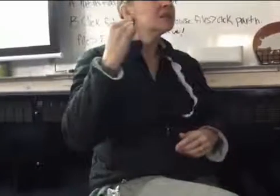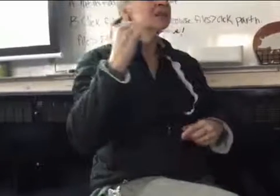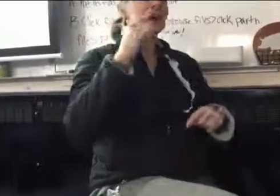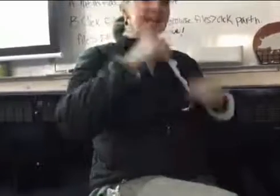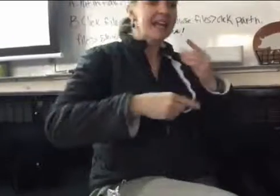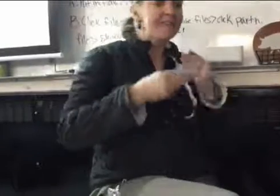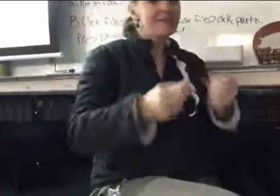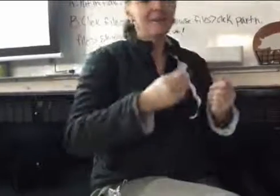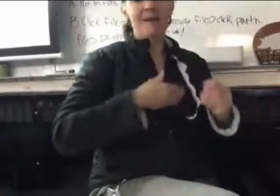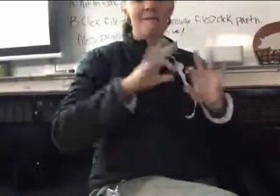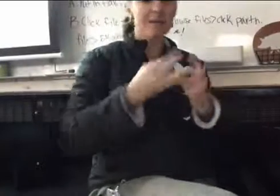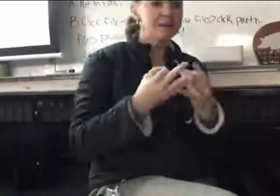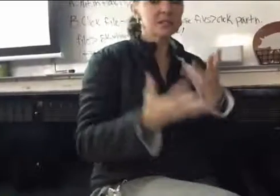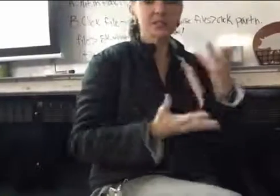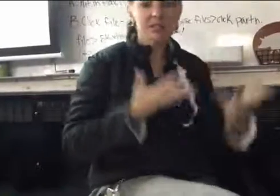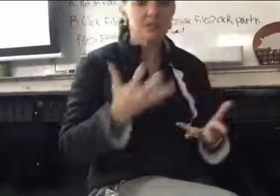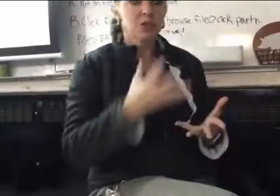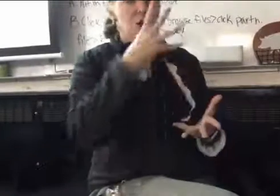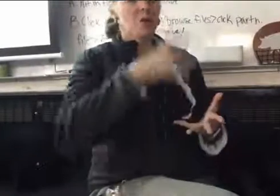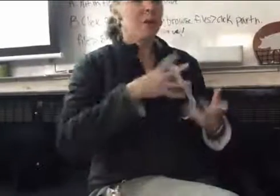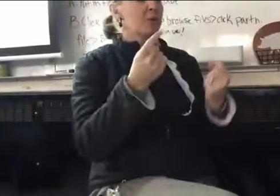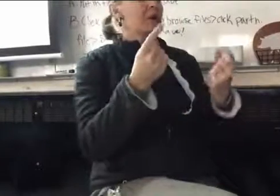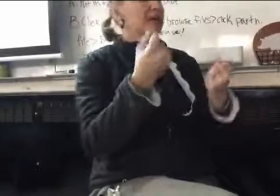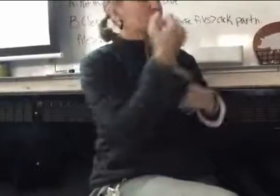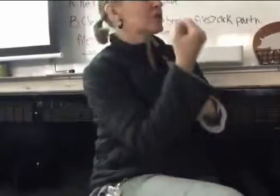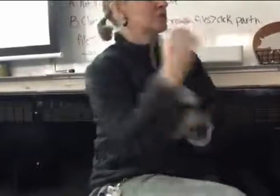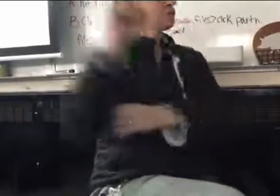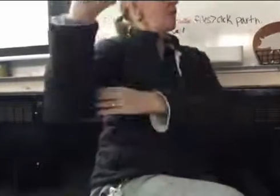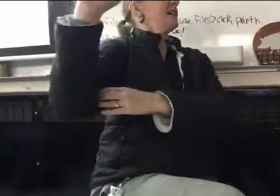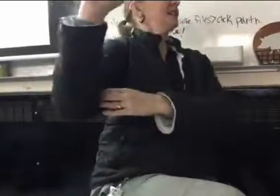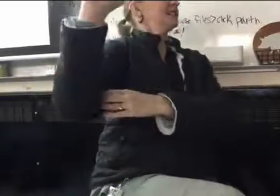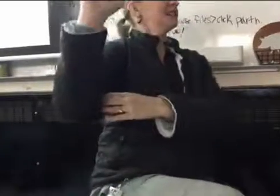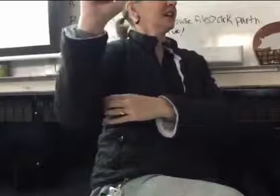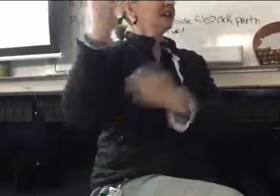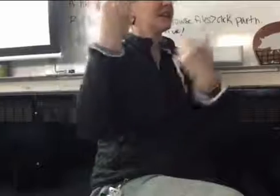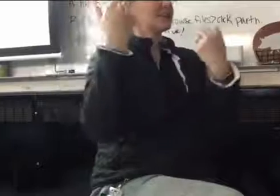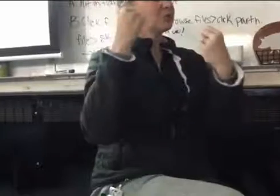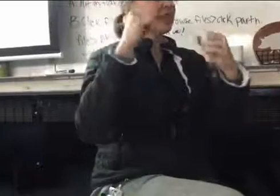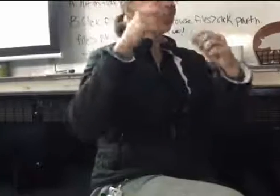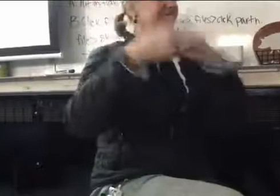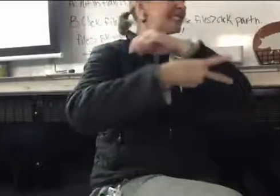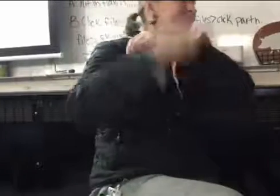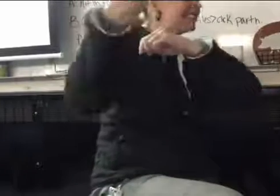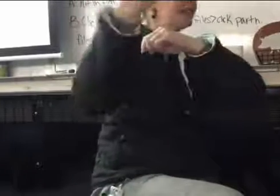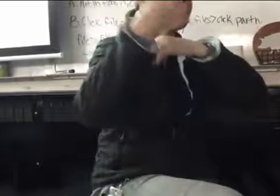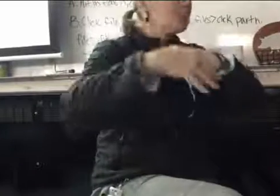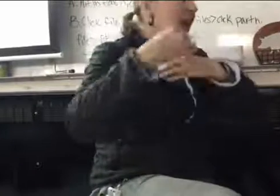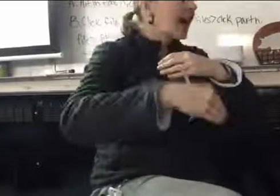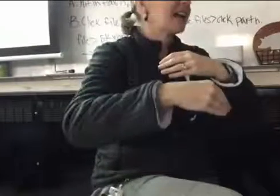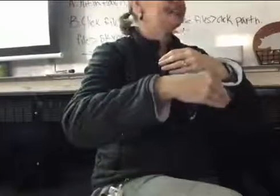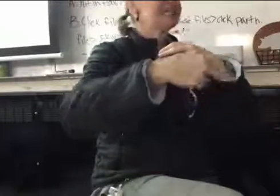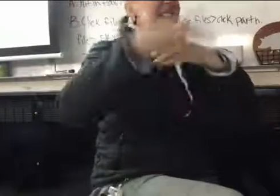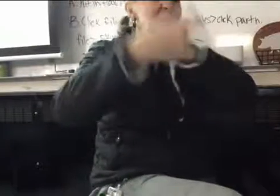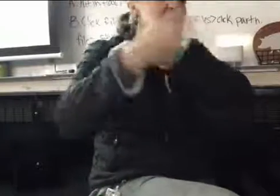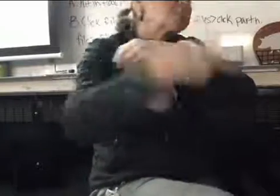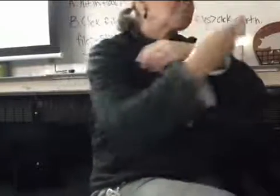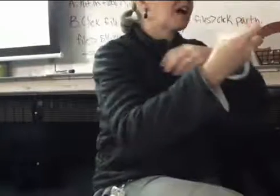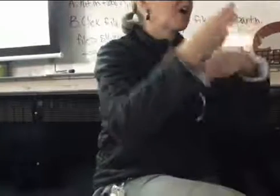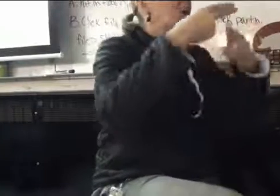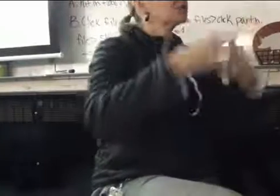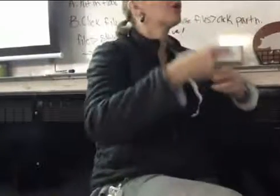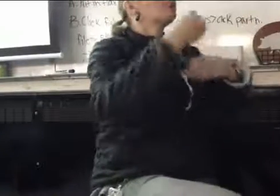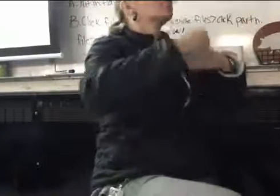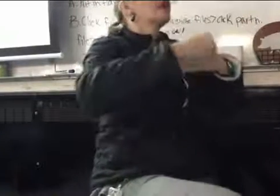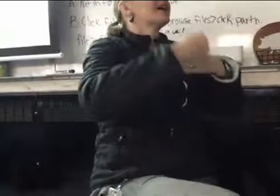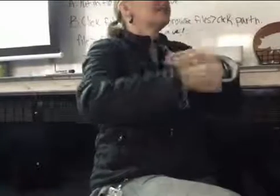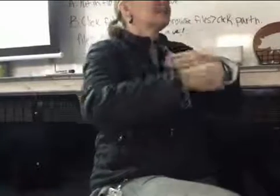feed their families that they began to actually riot and began to storm stores and actually steal bread. And it's called the bread riots in the South.